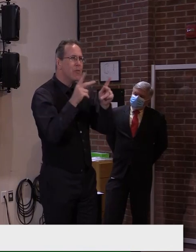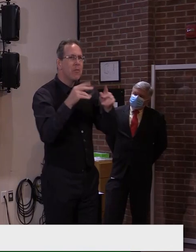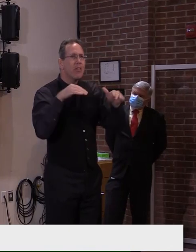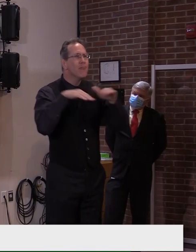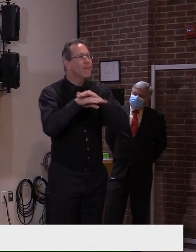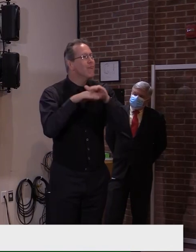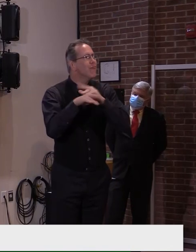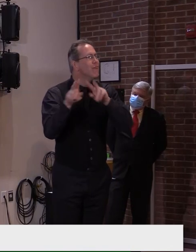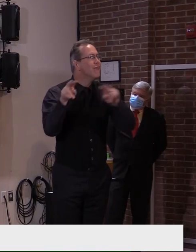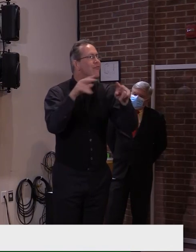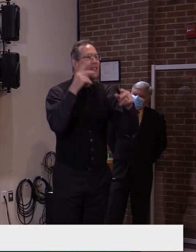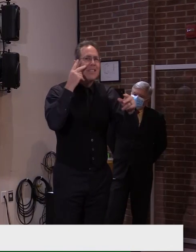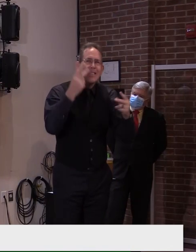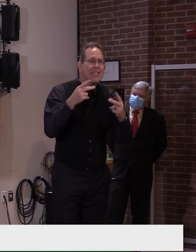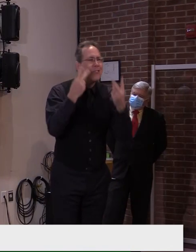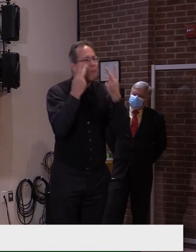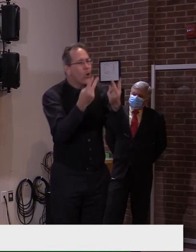issues.